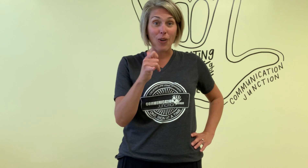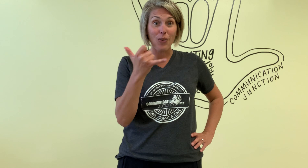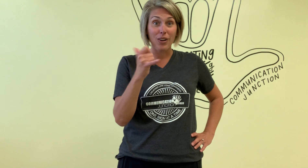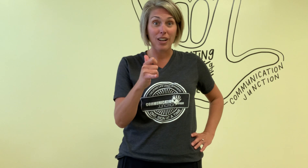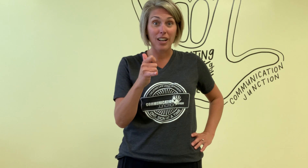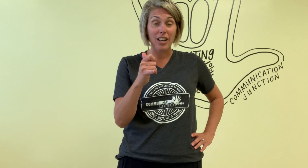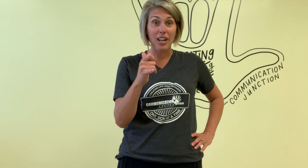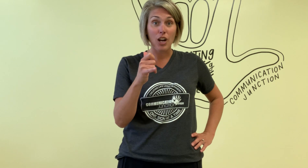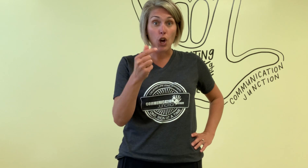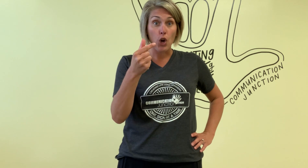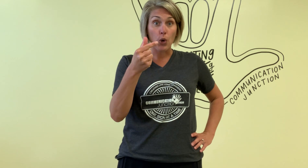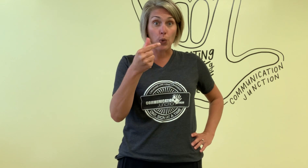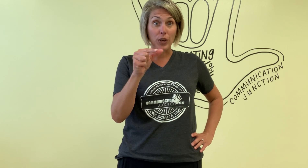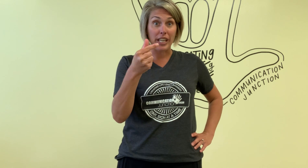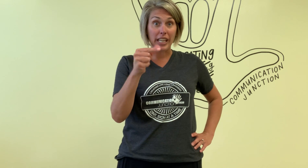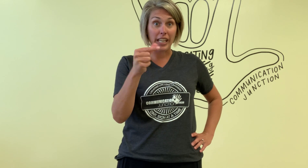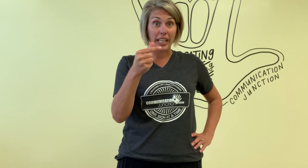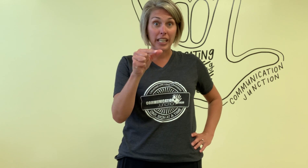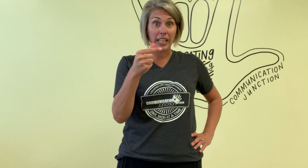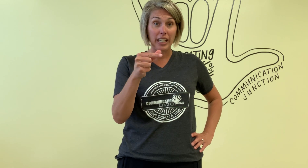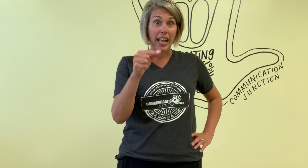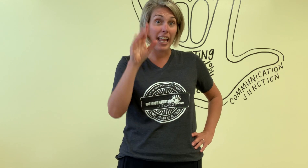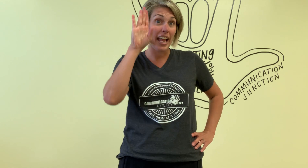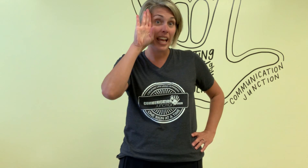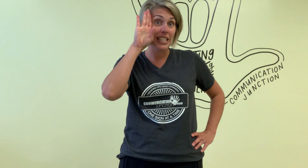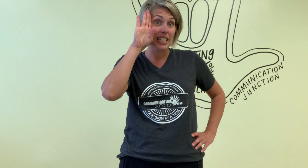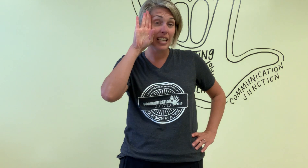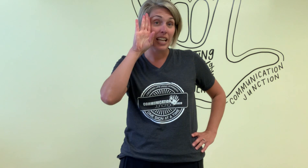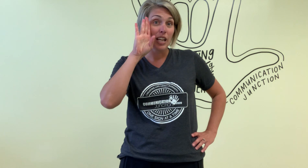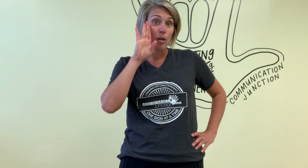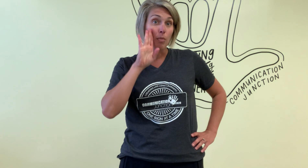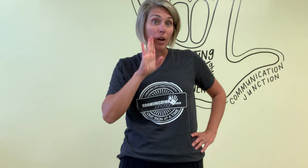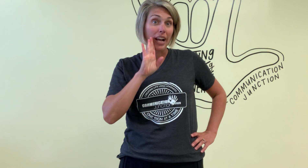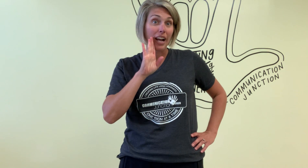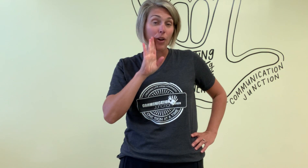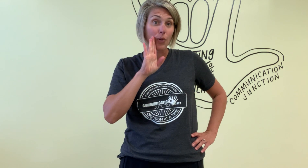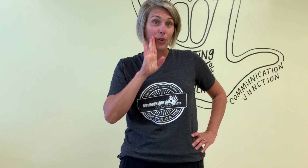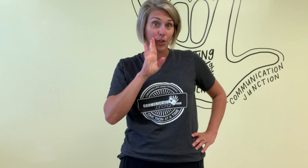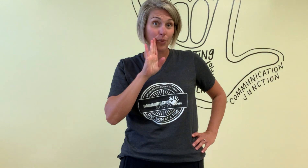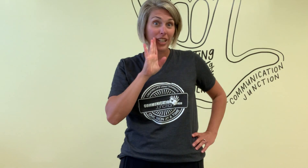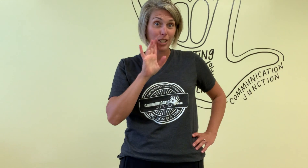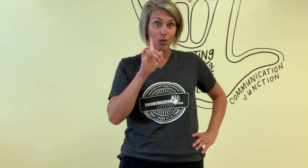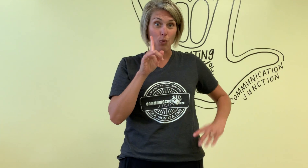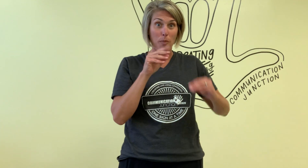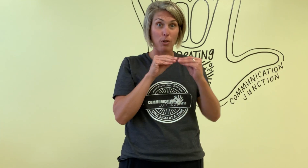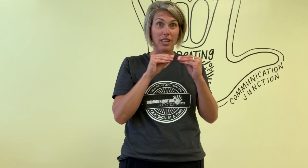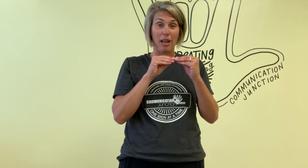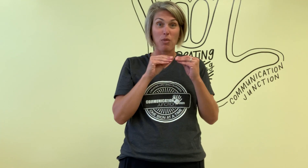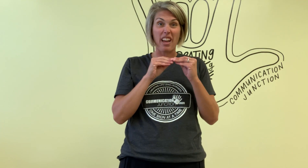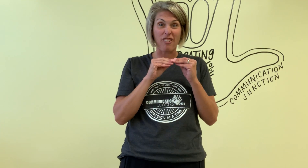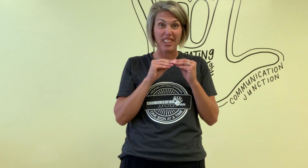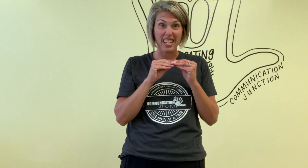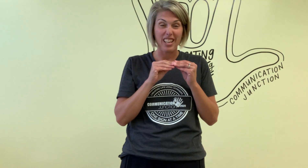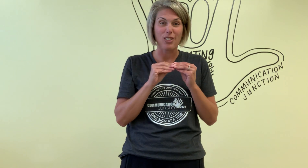yellow, green, and brown. You ready to do it one more time with everything? It goes like